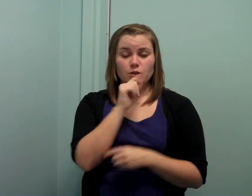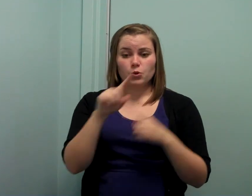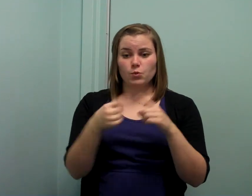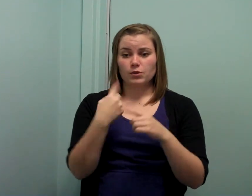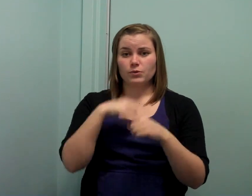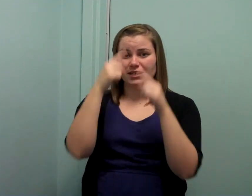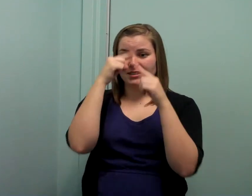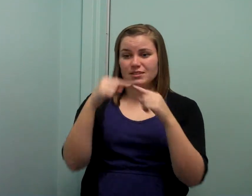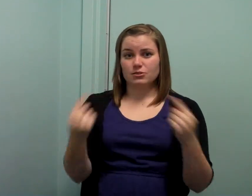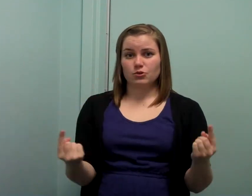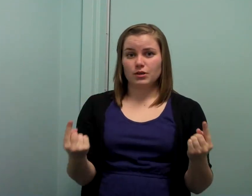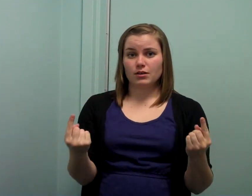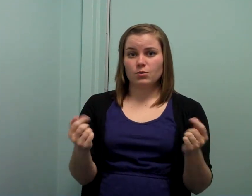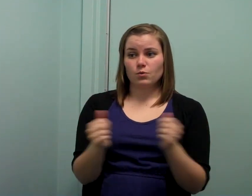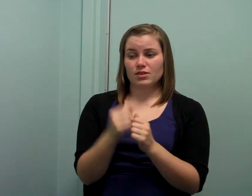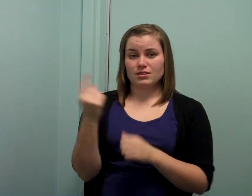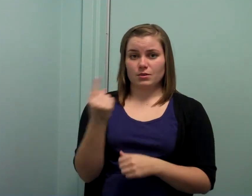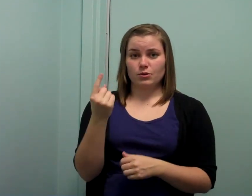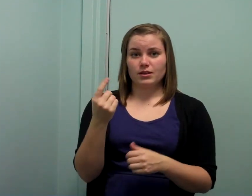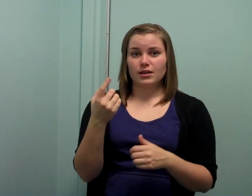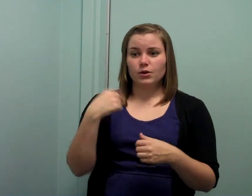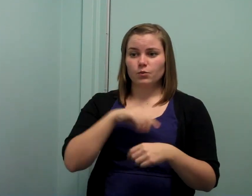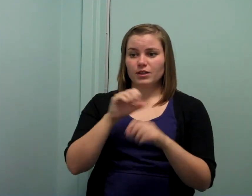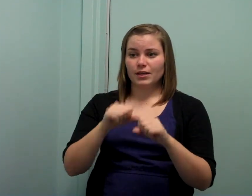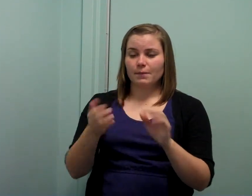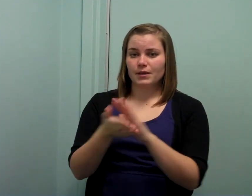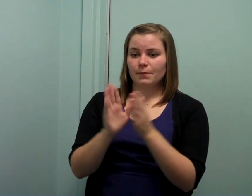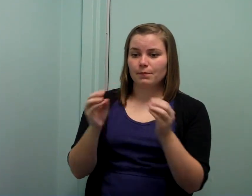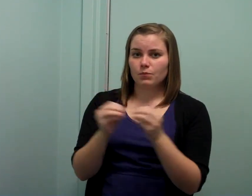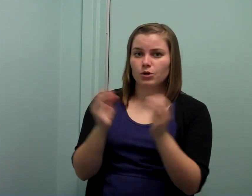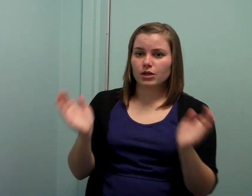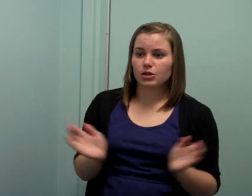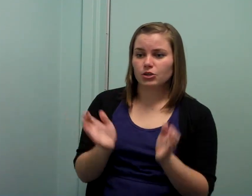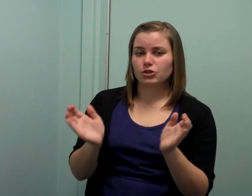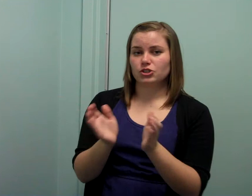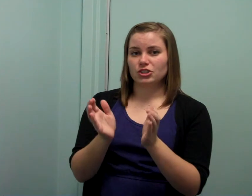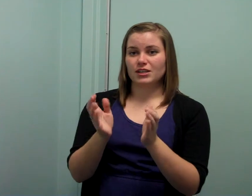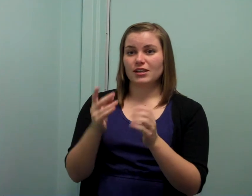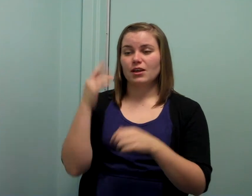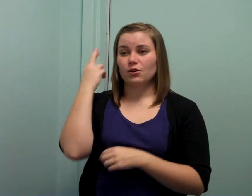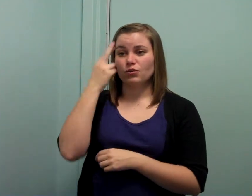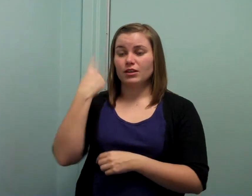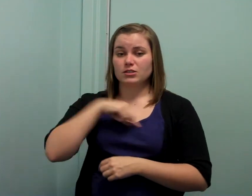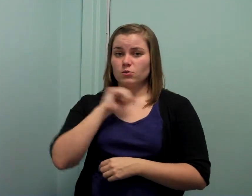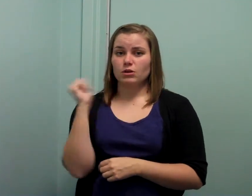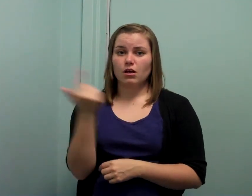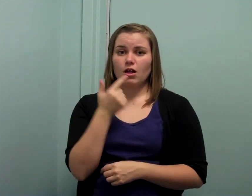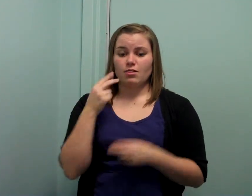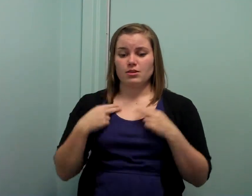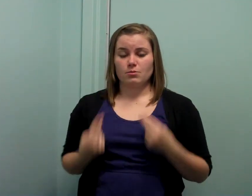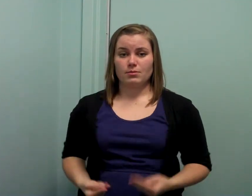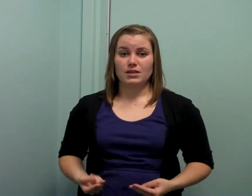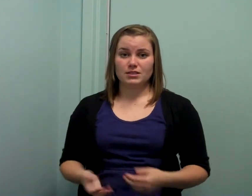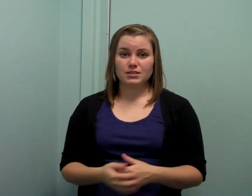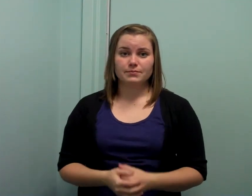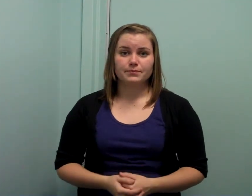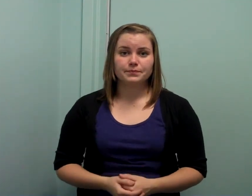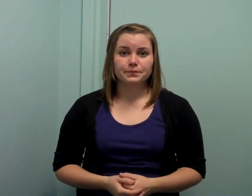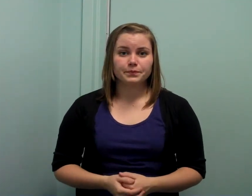point, and a little more encouraging in the long run to find that, yes, we're all human beings underneath. So with that in mind,